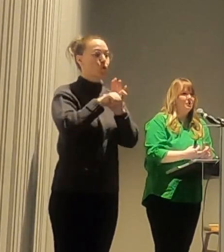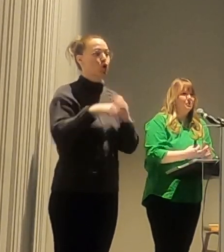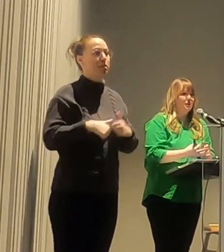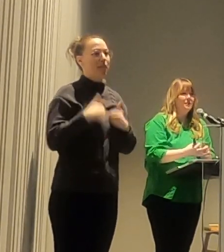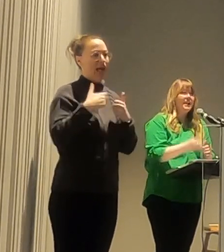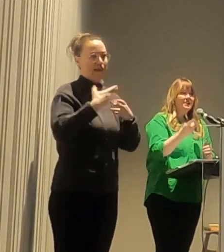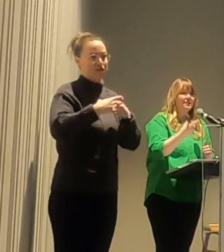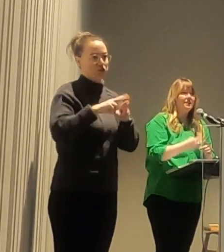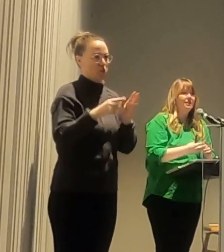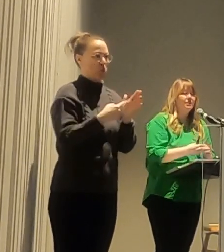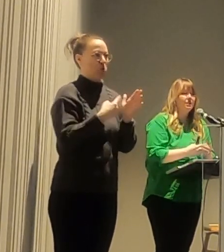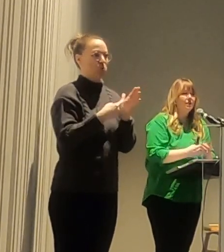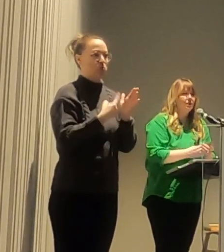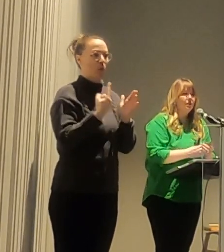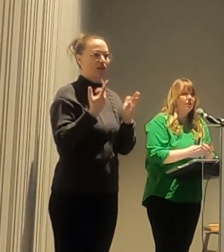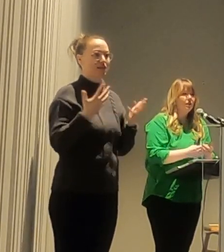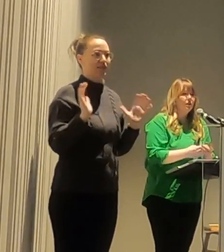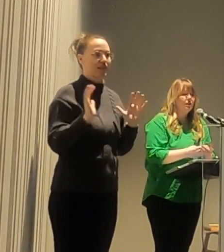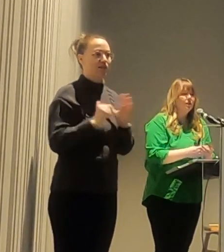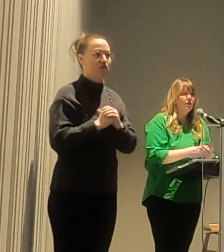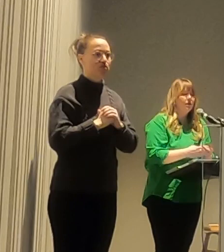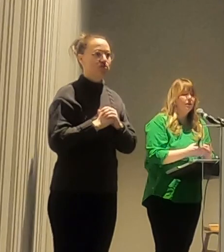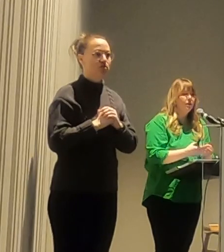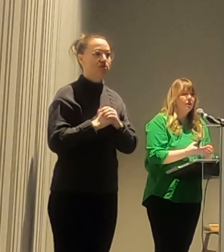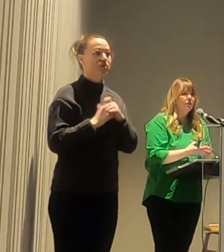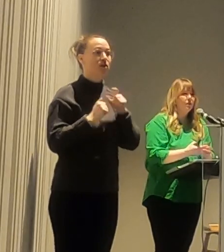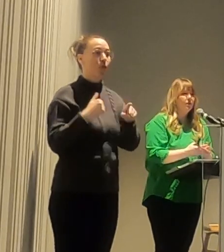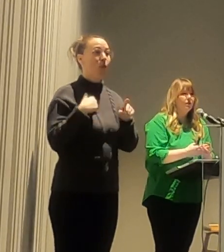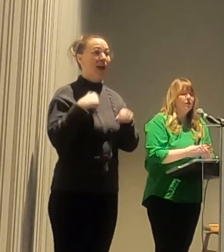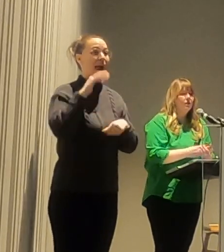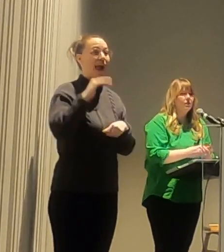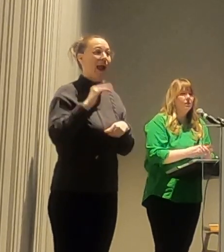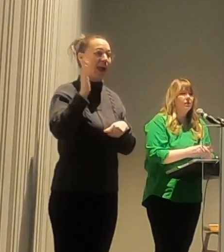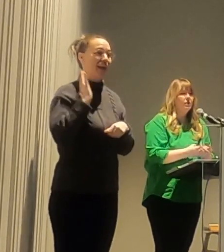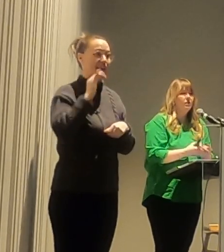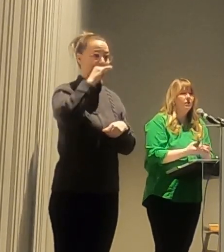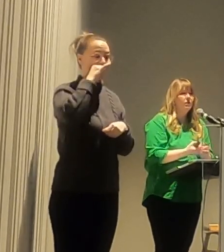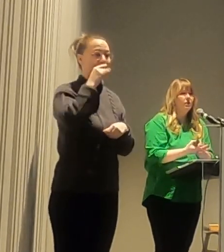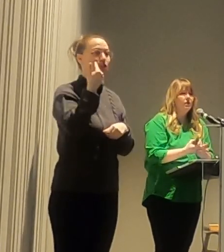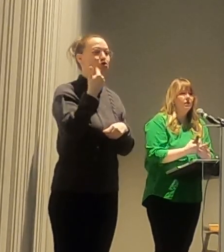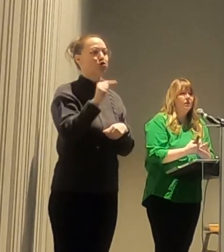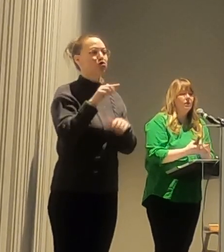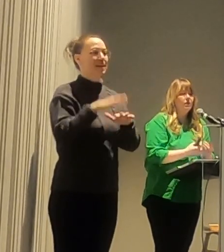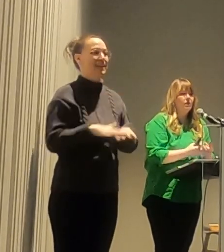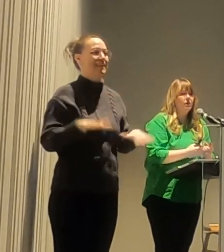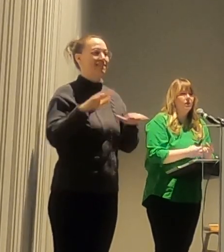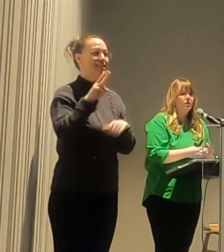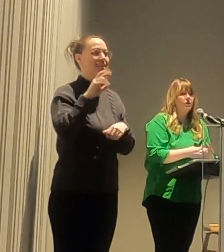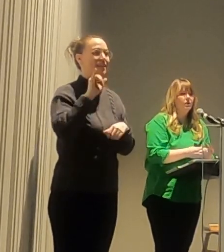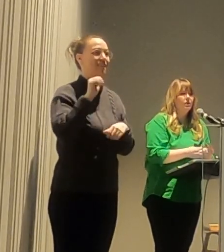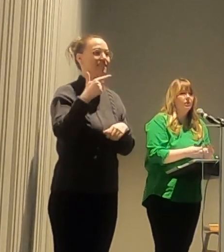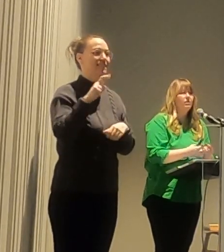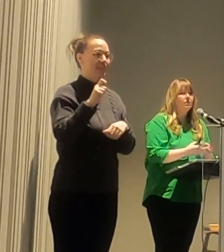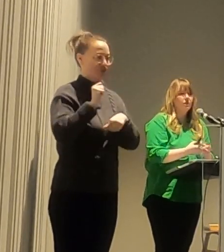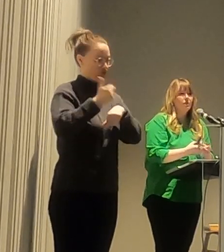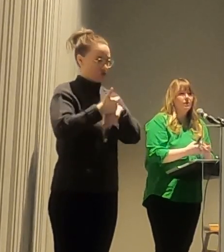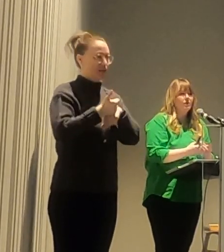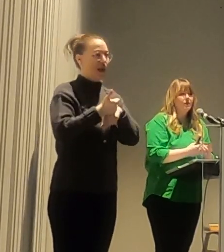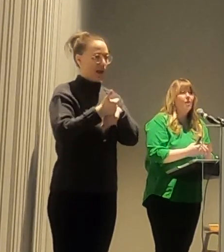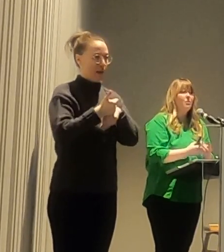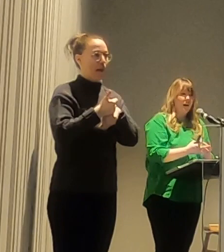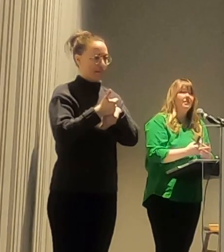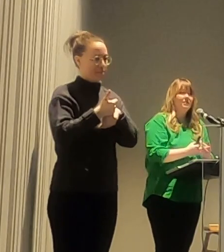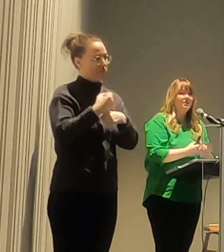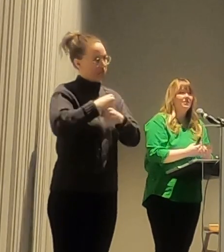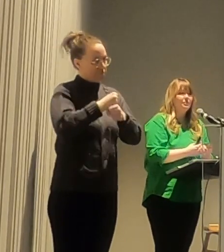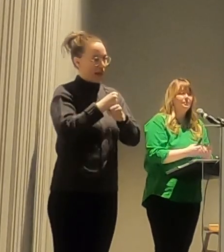only be used once. Yes. When I was a kid, Greenfield Village had a setup of making